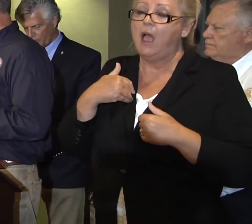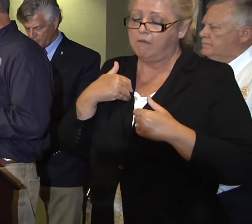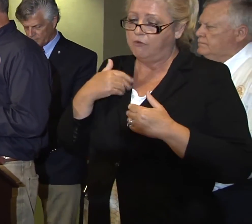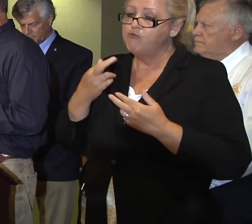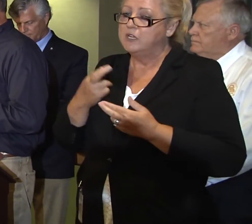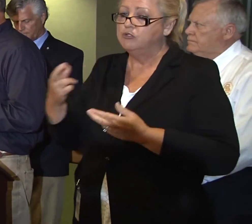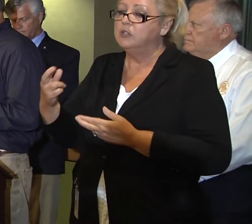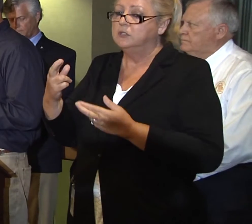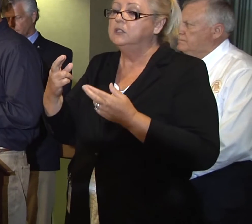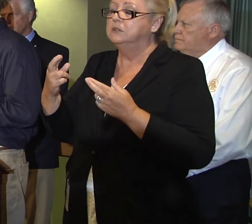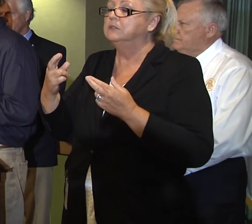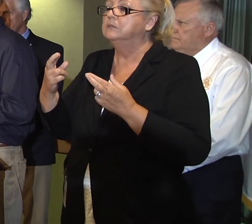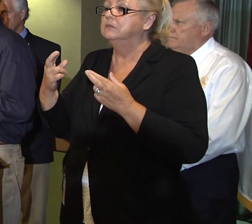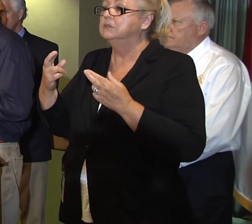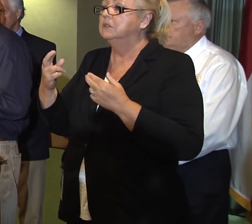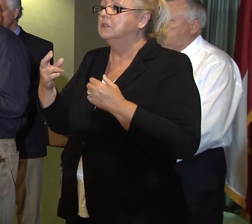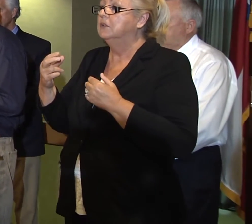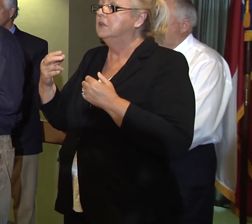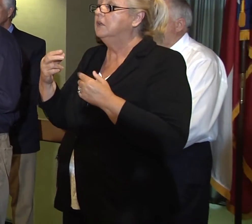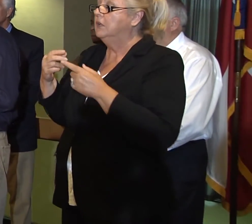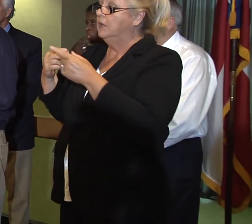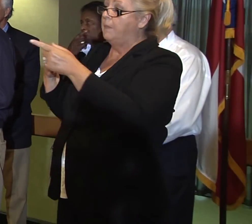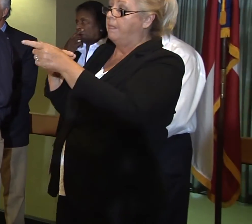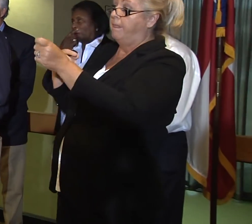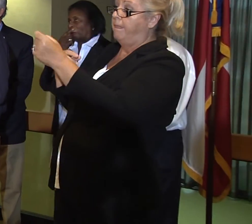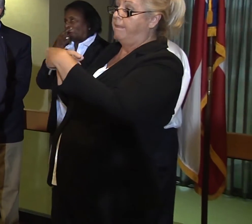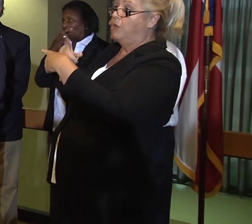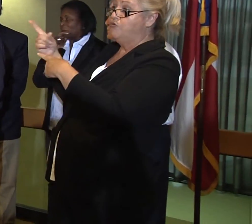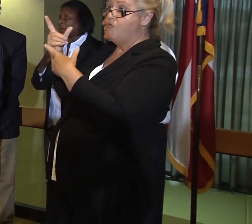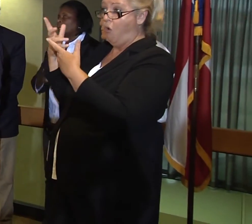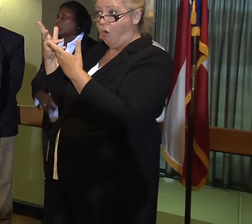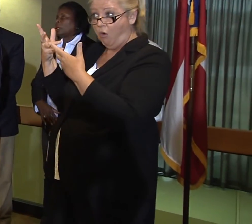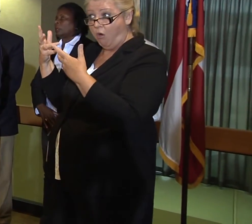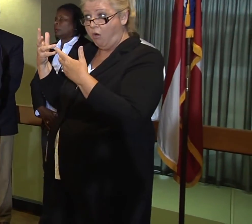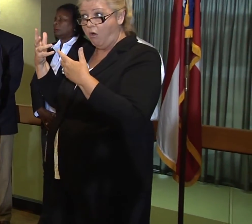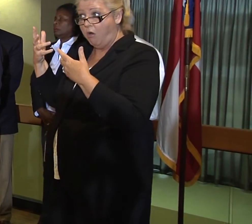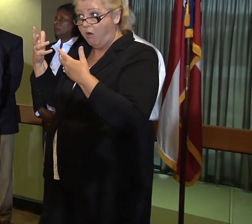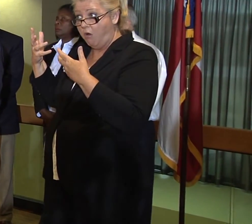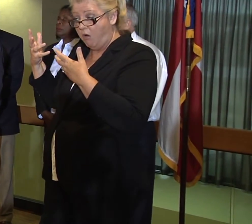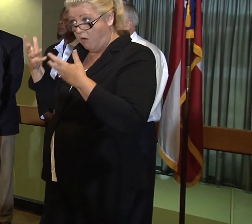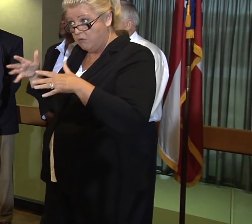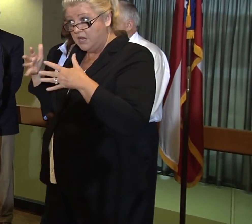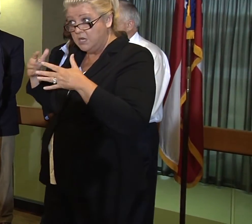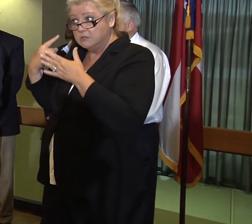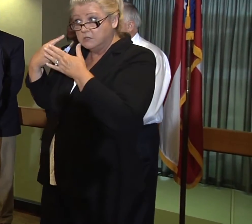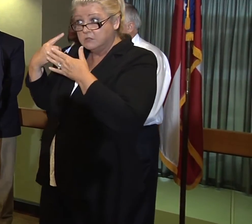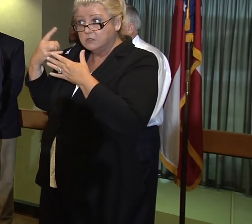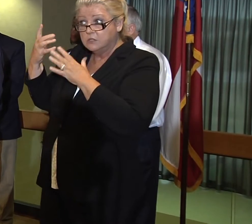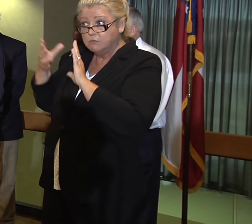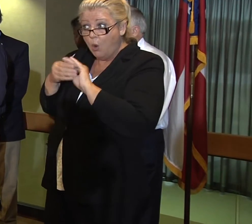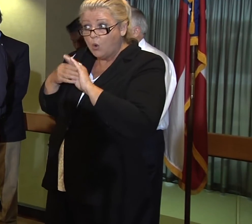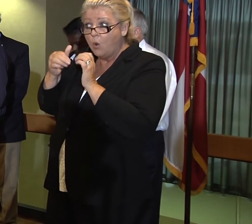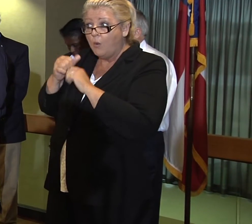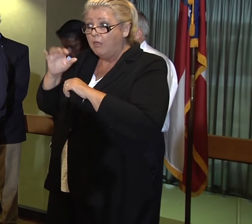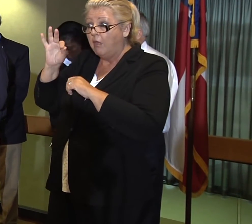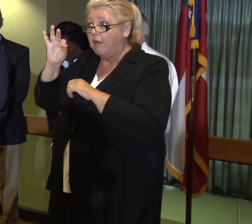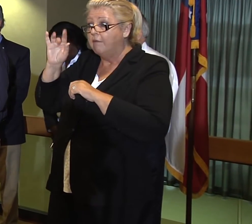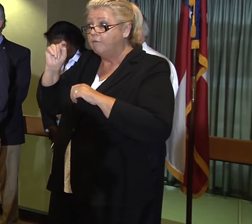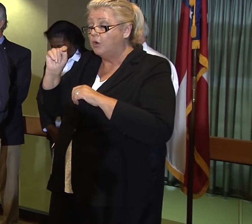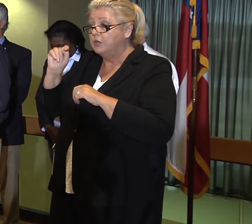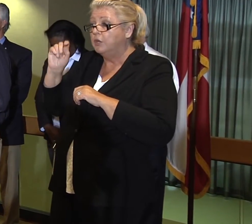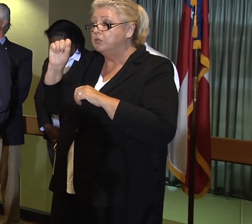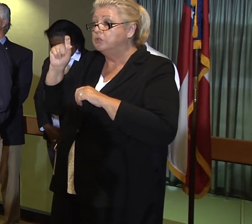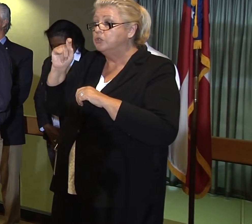are necessary in that regard. General, have you also spoken with Fort Stewart, with the availability of soldiers there, and do you have